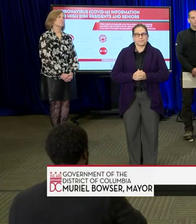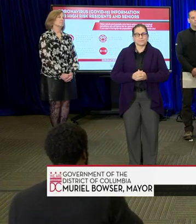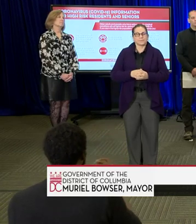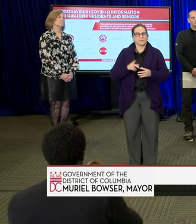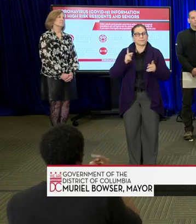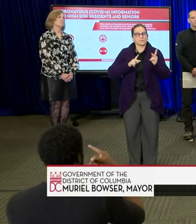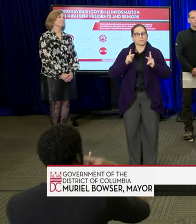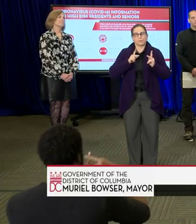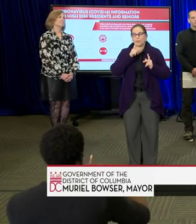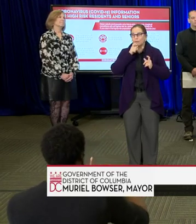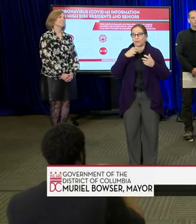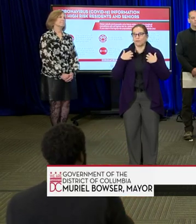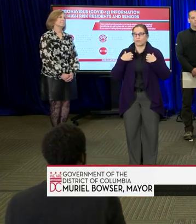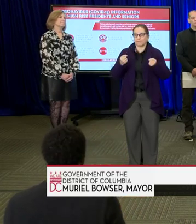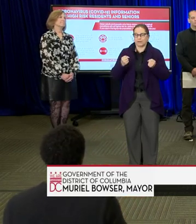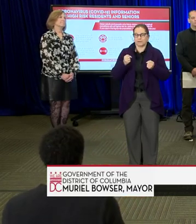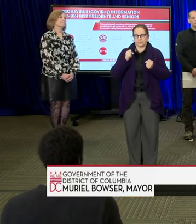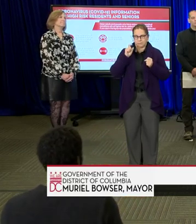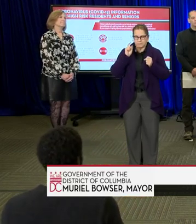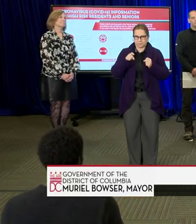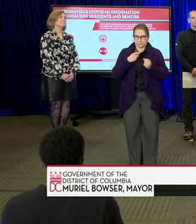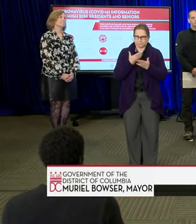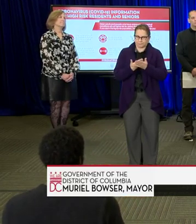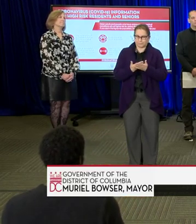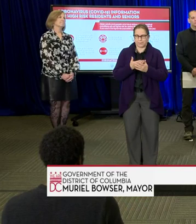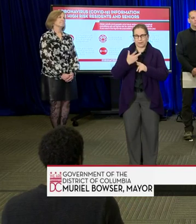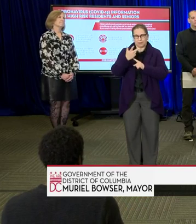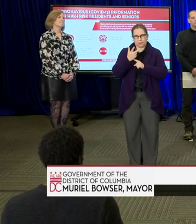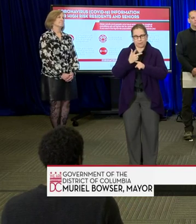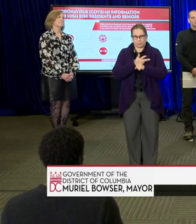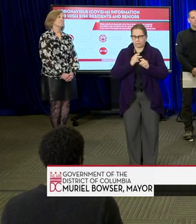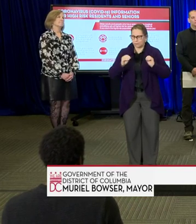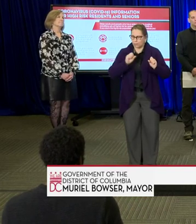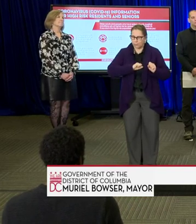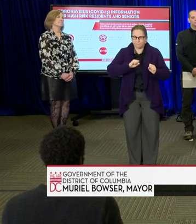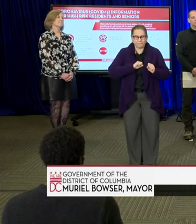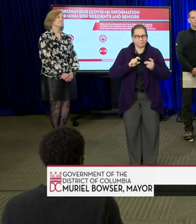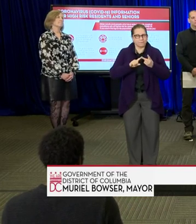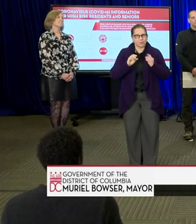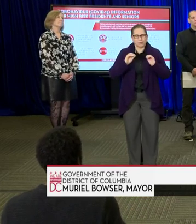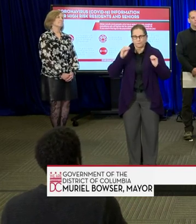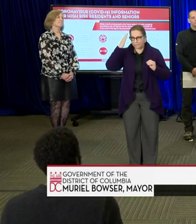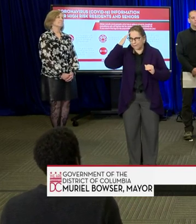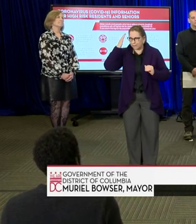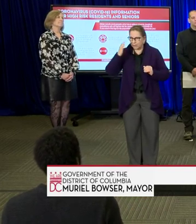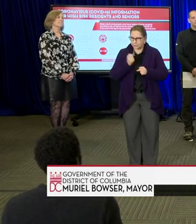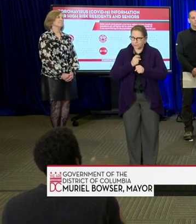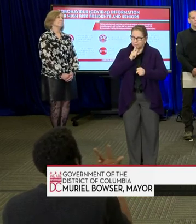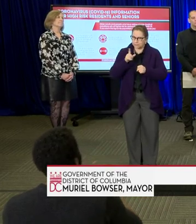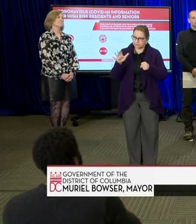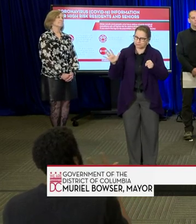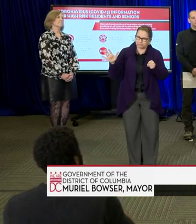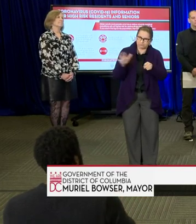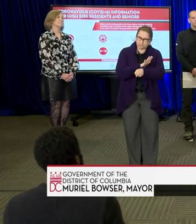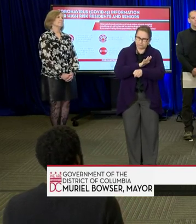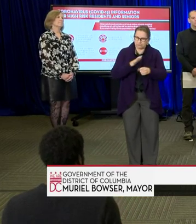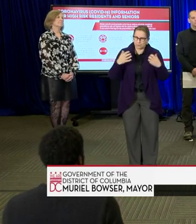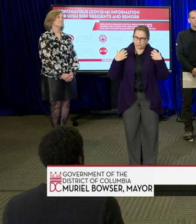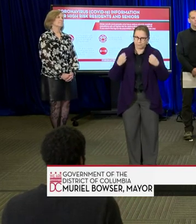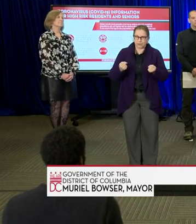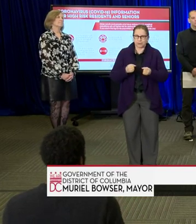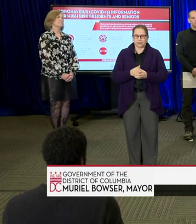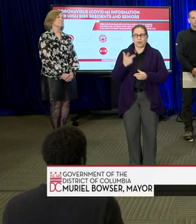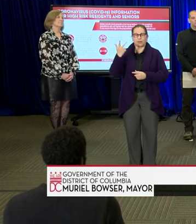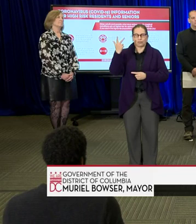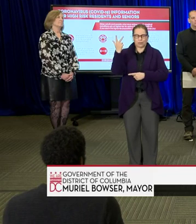fever without the use of fever-reducing medications. And they must also have 7 days pass since the